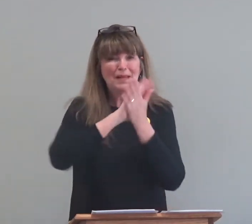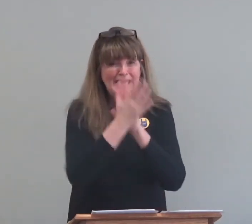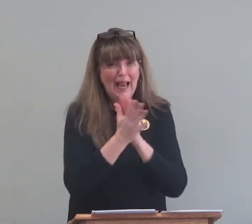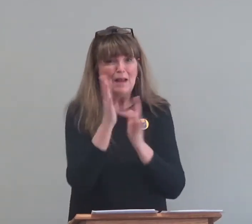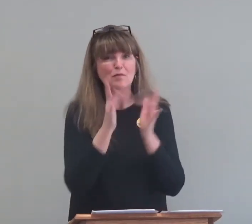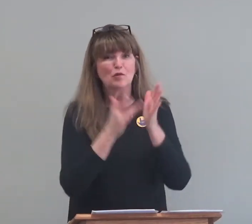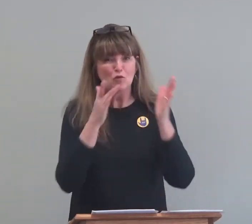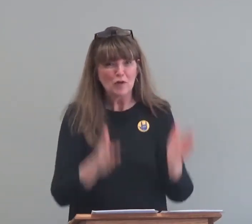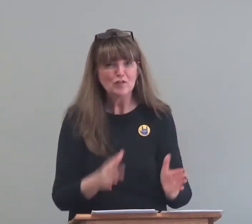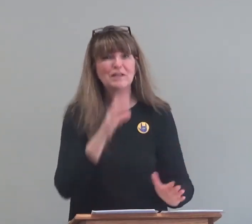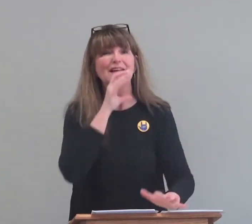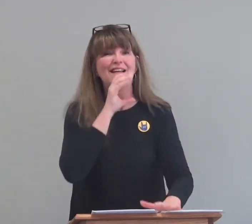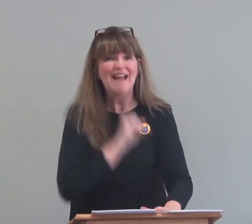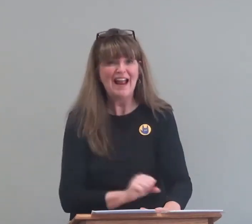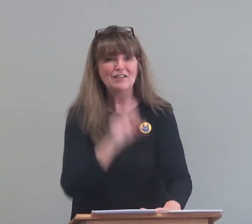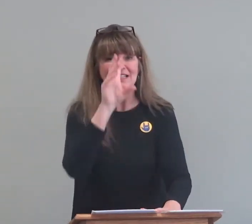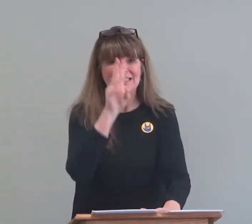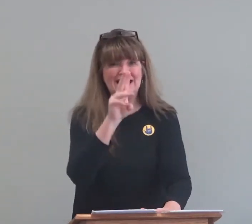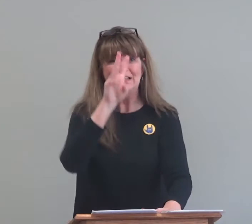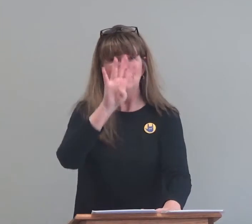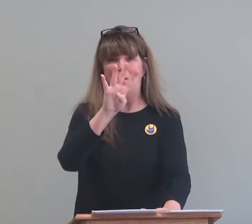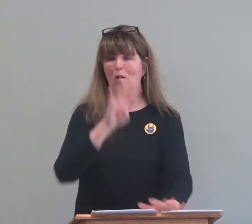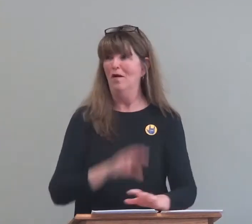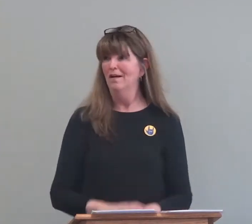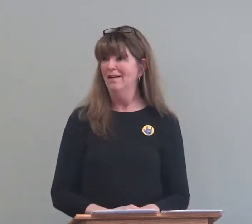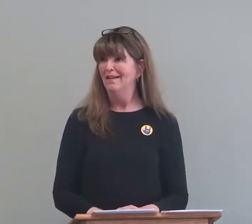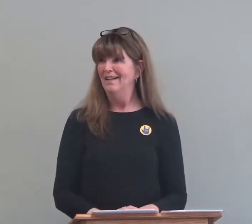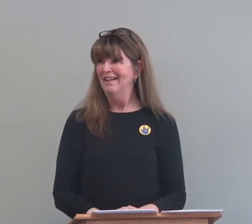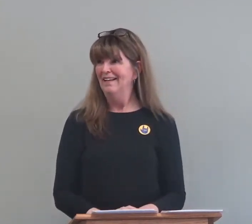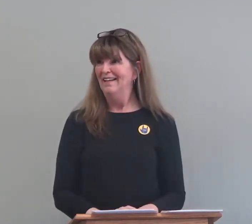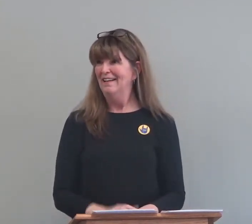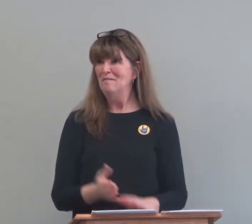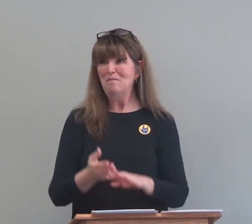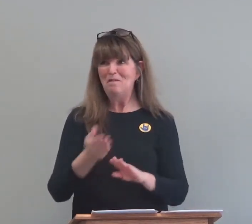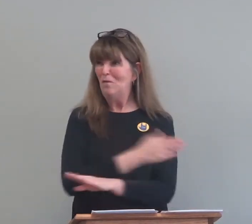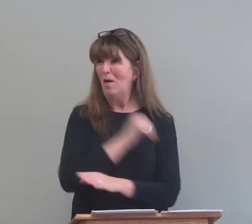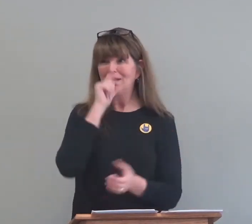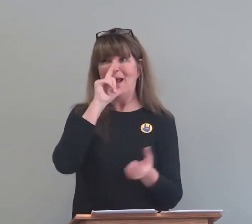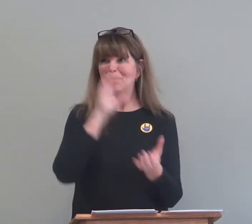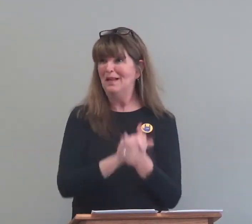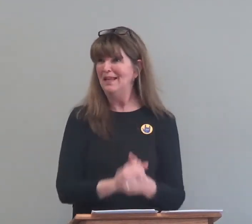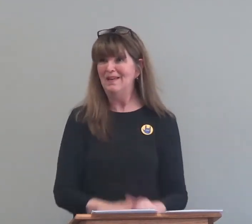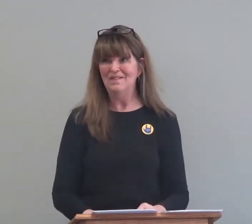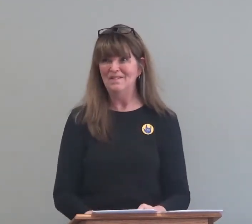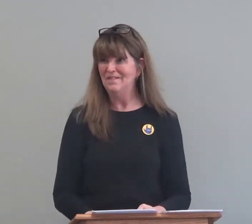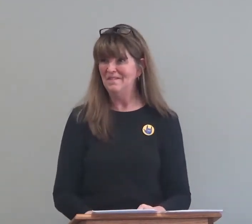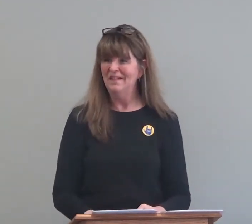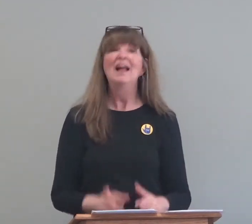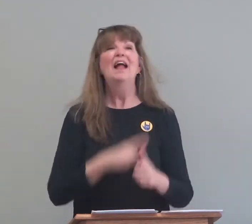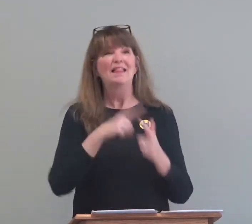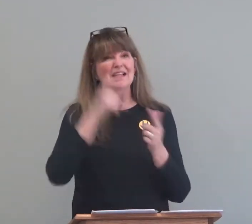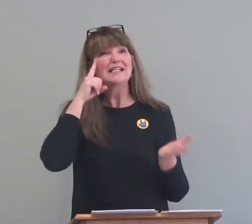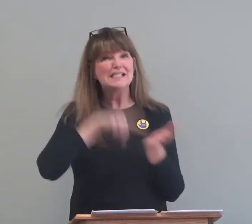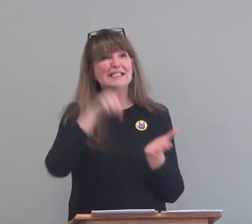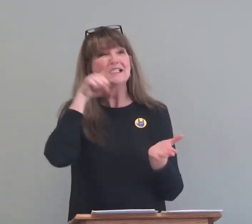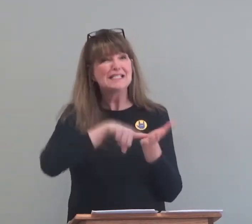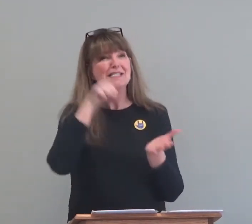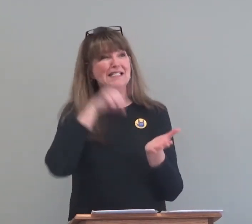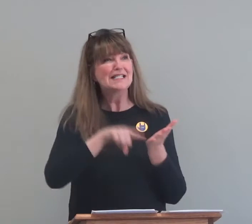And so he became a Christian when he was 64 years old. He Before that, he was a non-believer. But